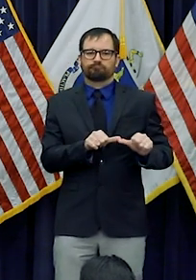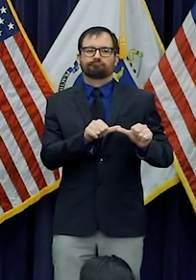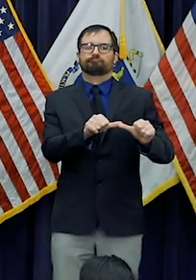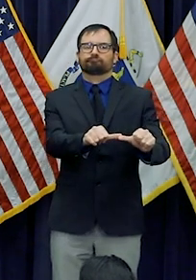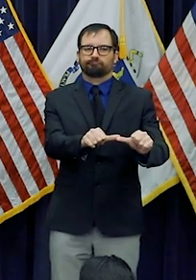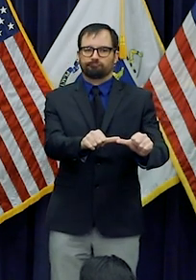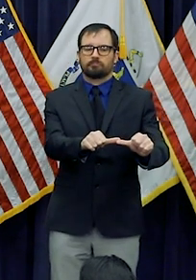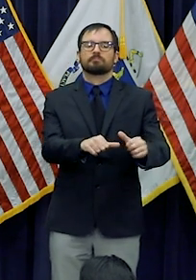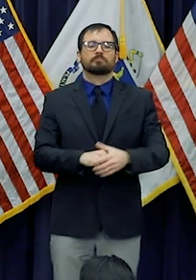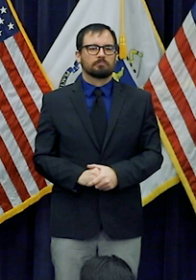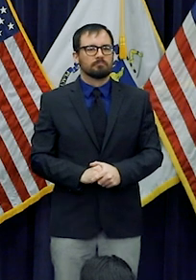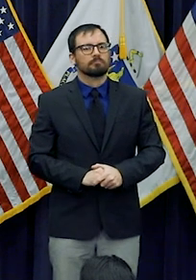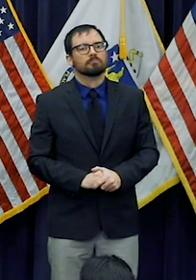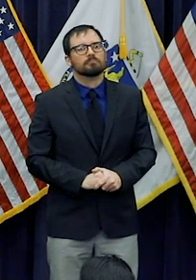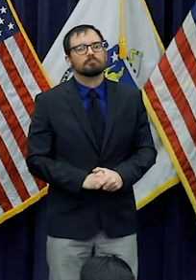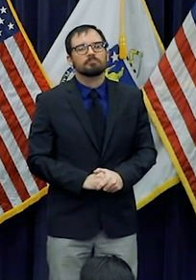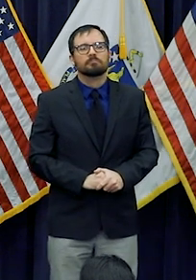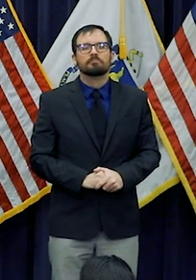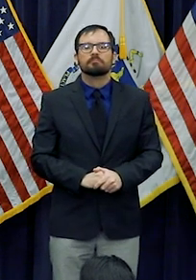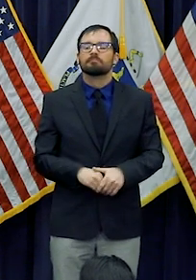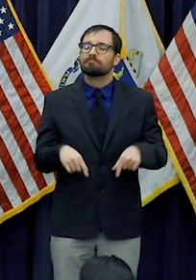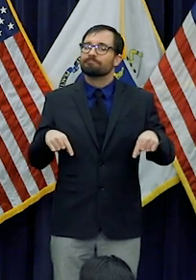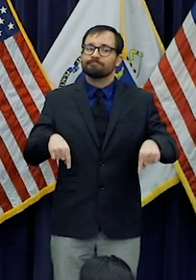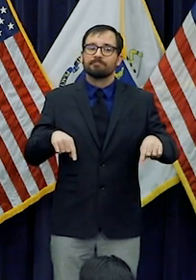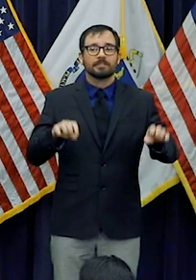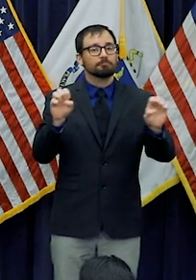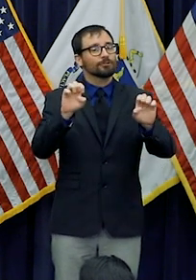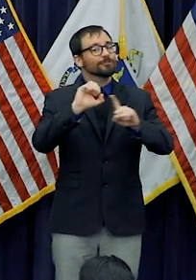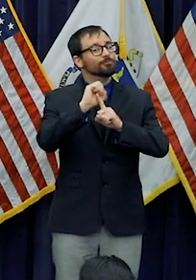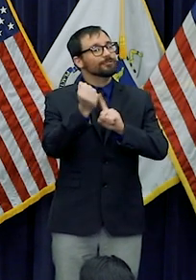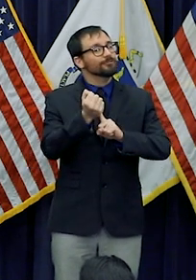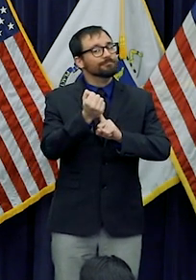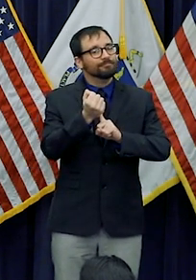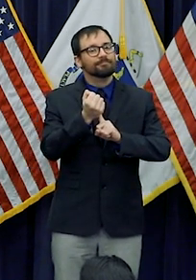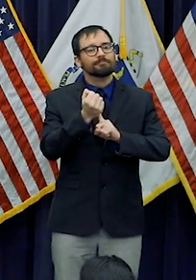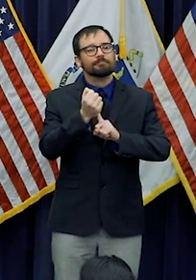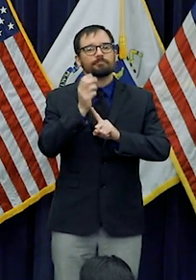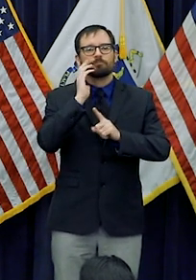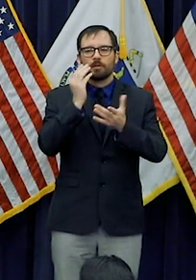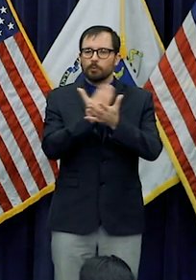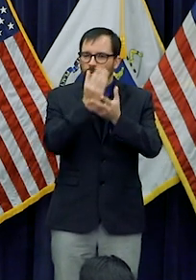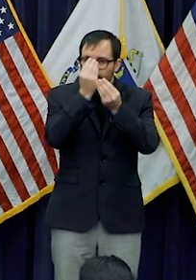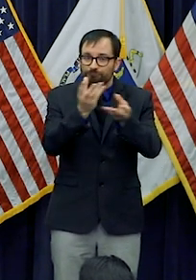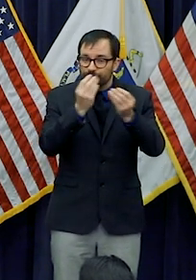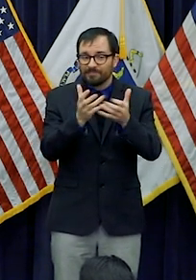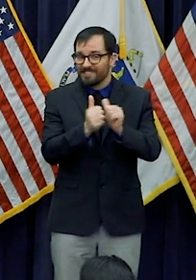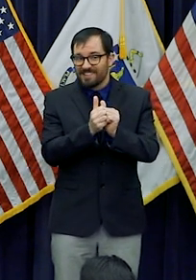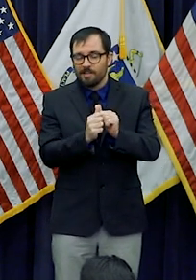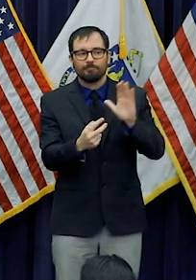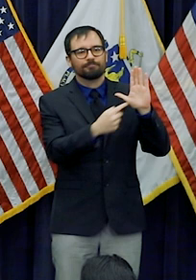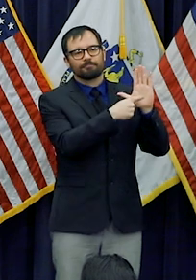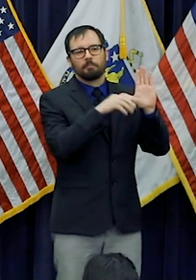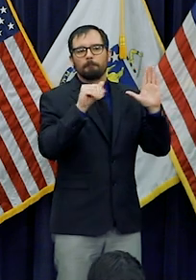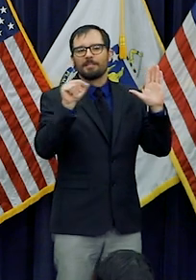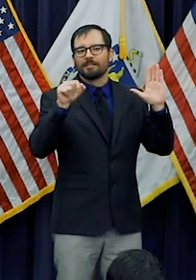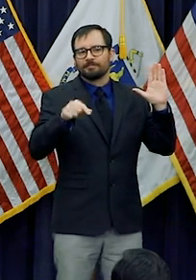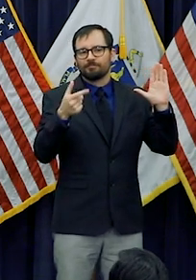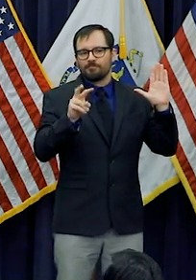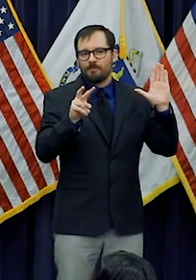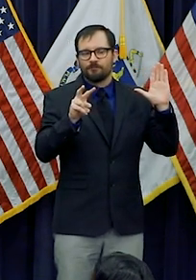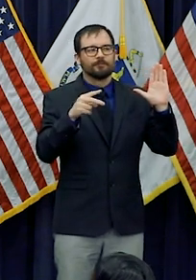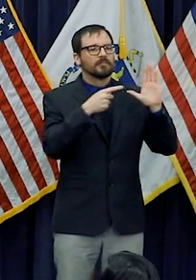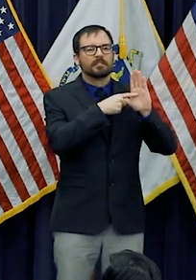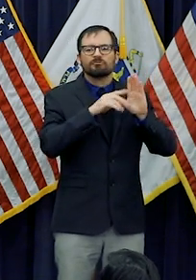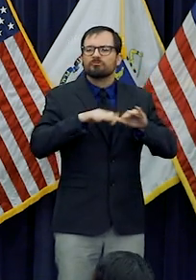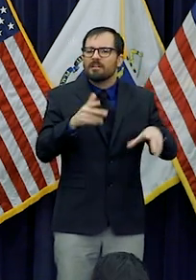on mass.gov. This information will be updated on Sunday morning. In closing, I want to thank the